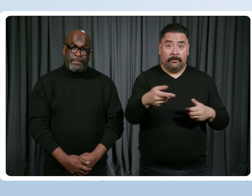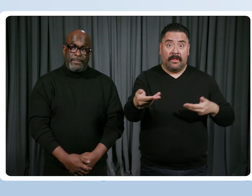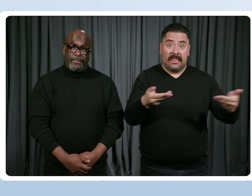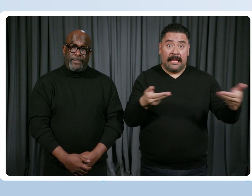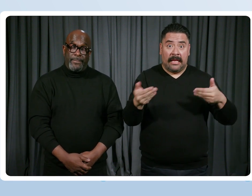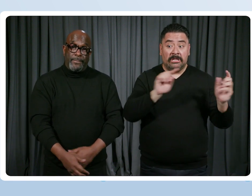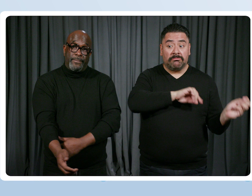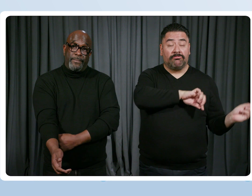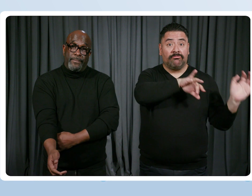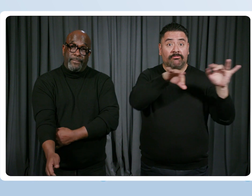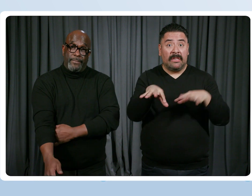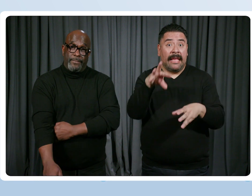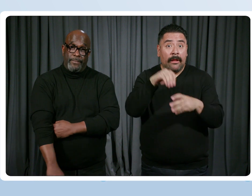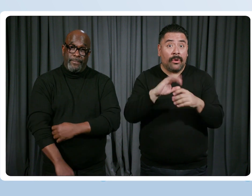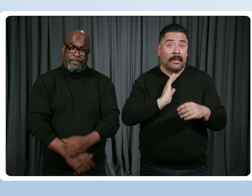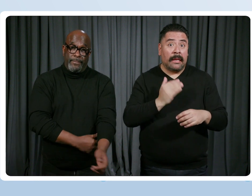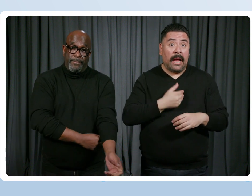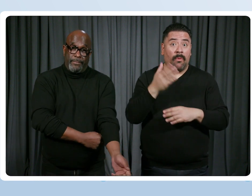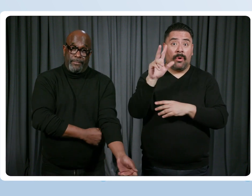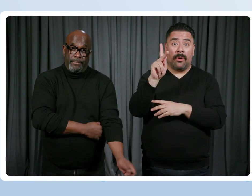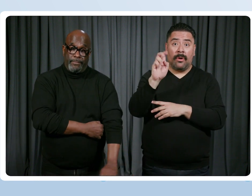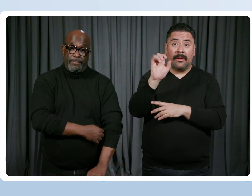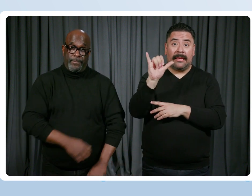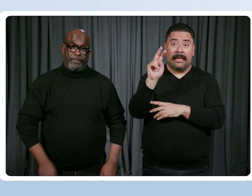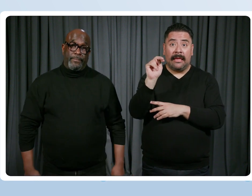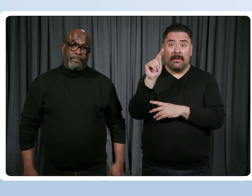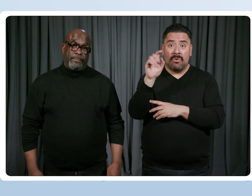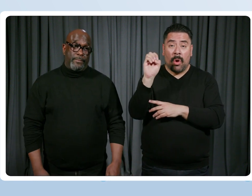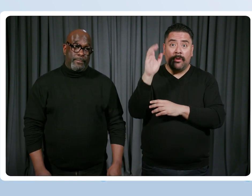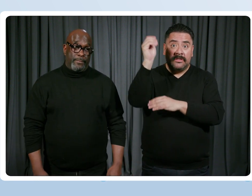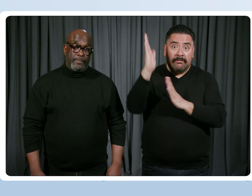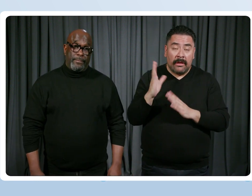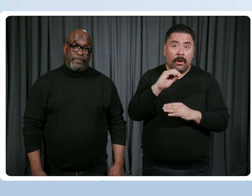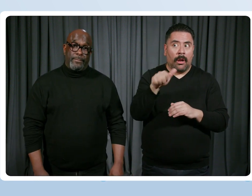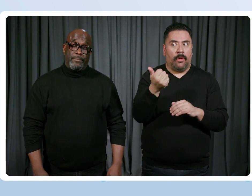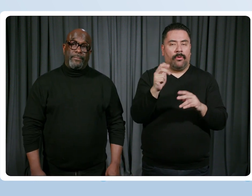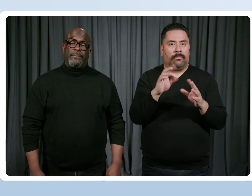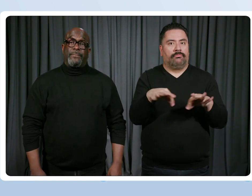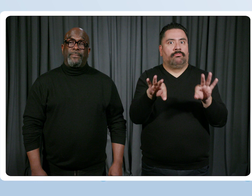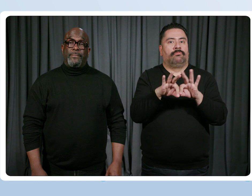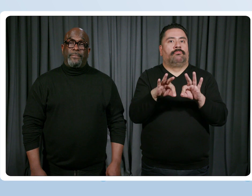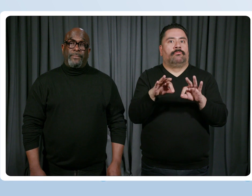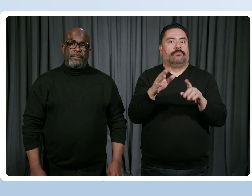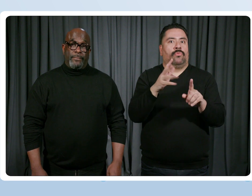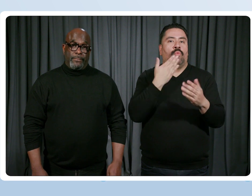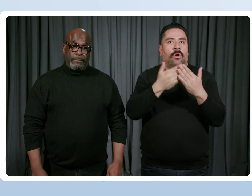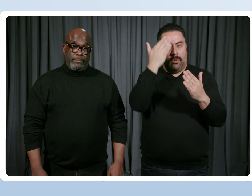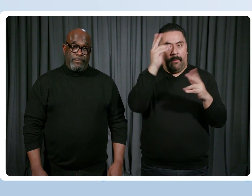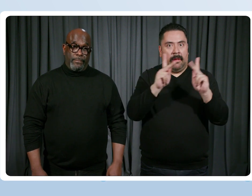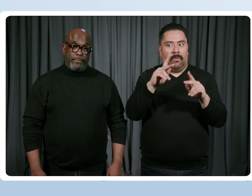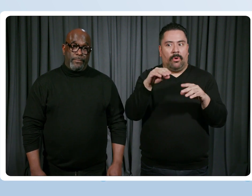attended the conference, including our keynote speaker and several other prominent people at the conference, were staying in some local